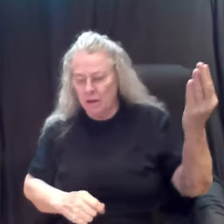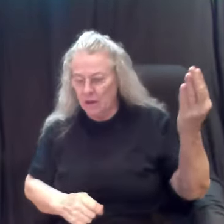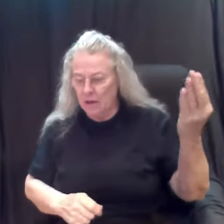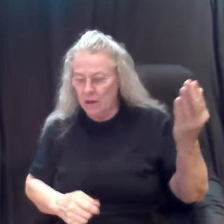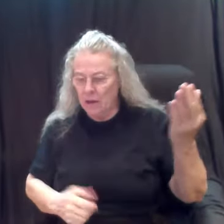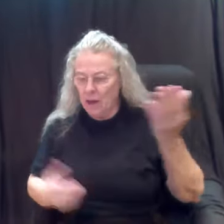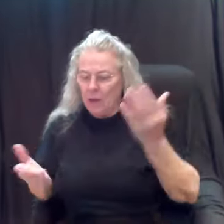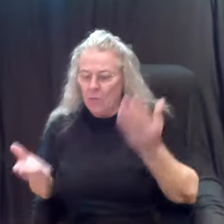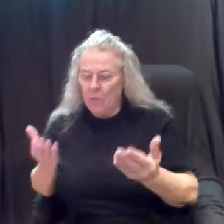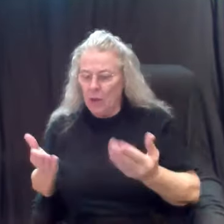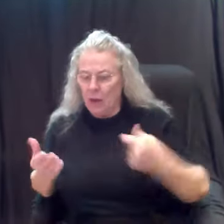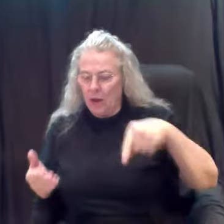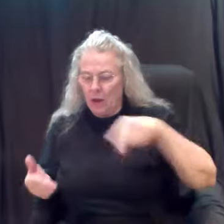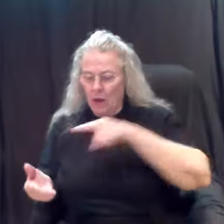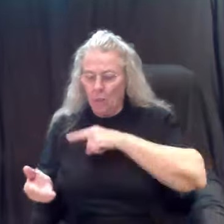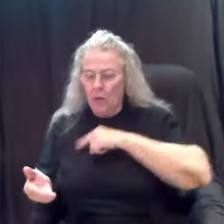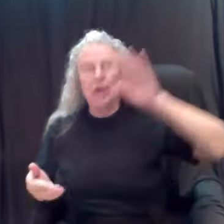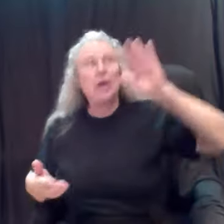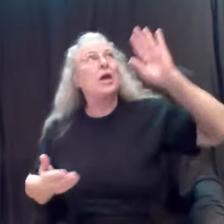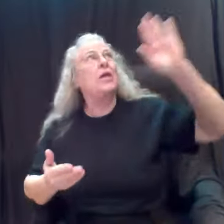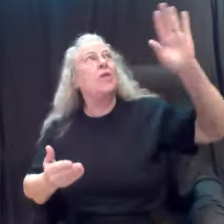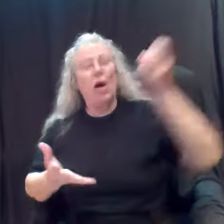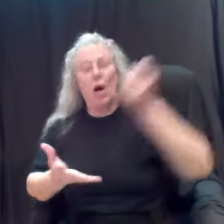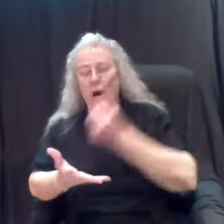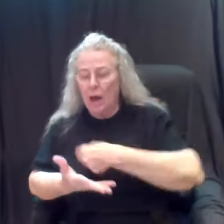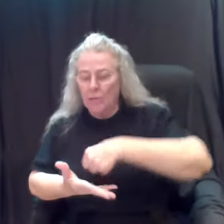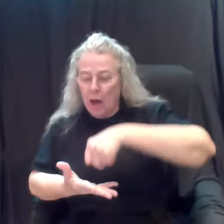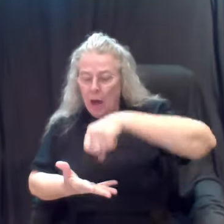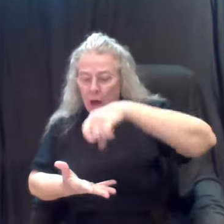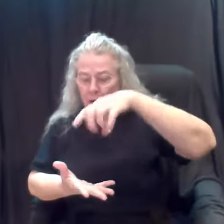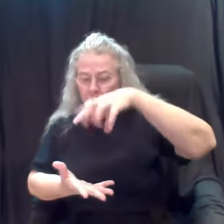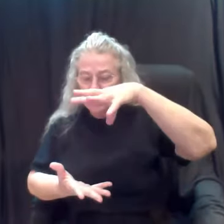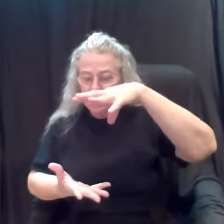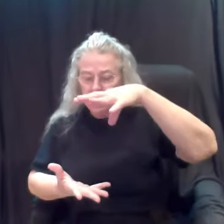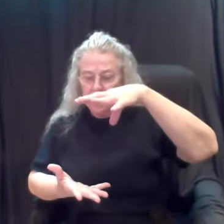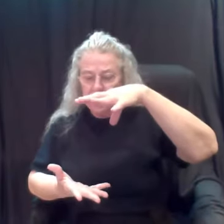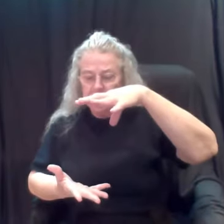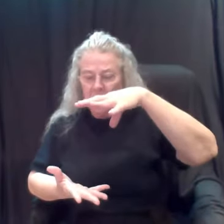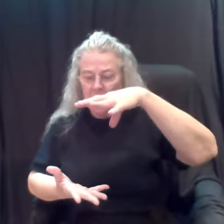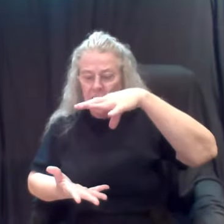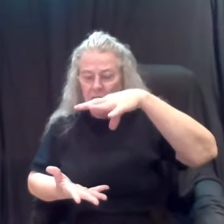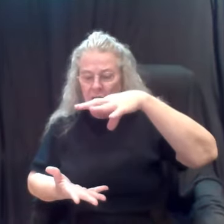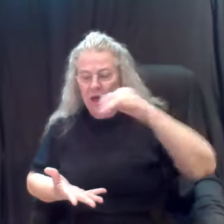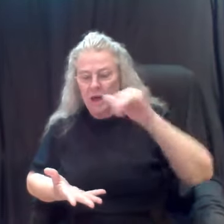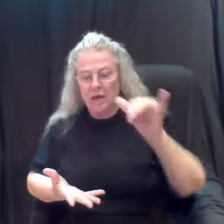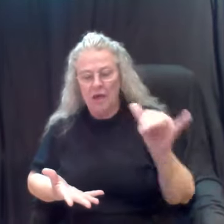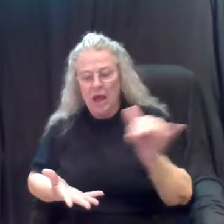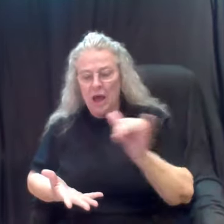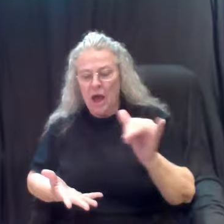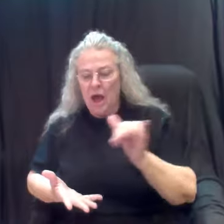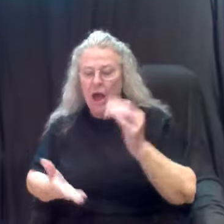thee. May we thy bounties thus,